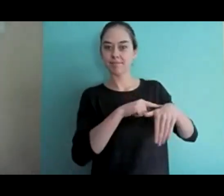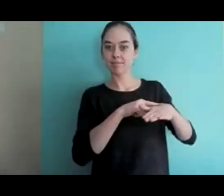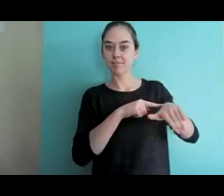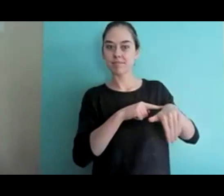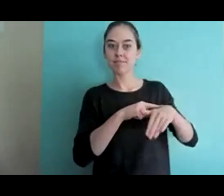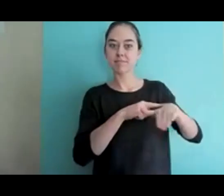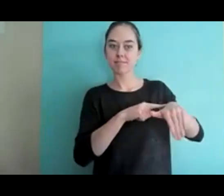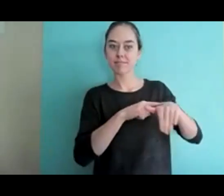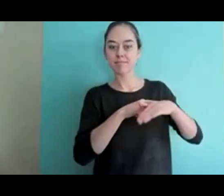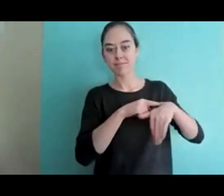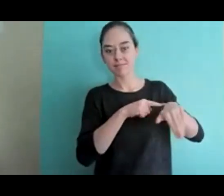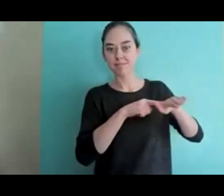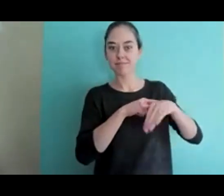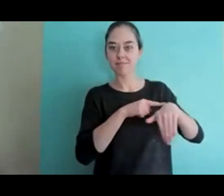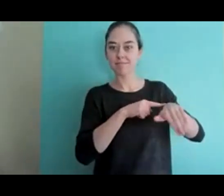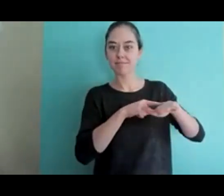And the opposite direction.